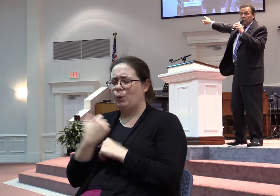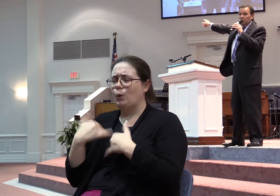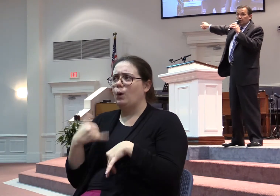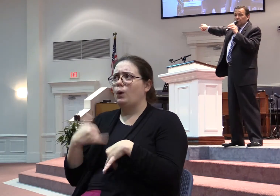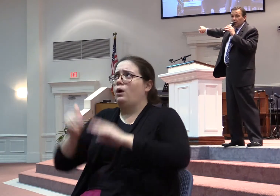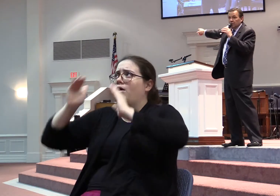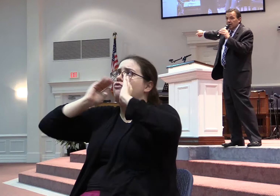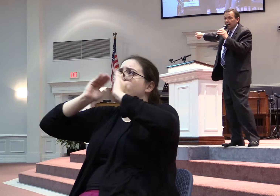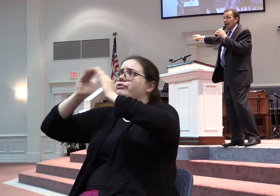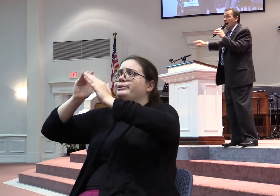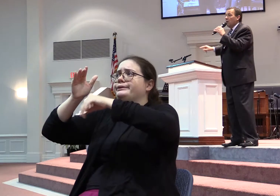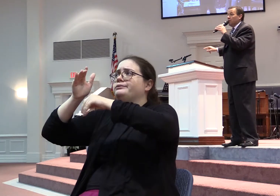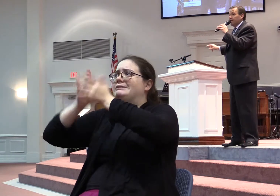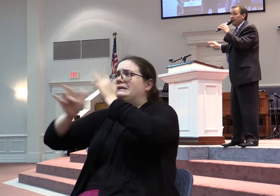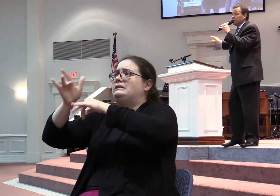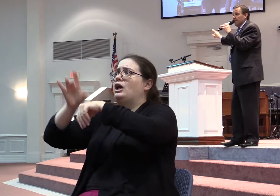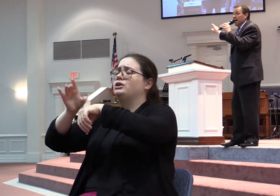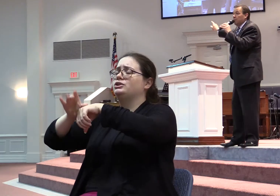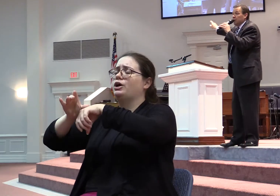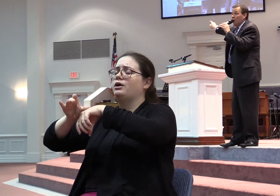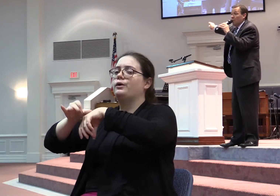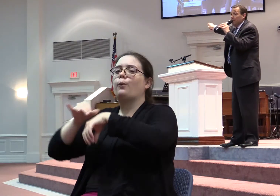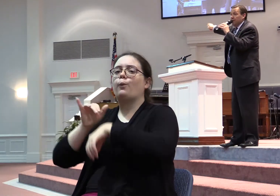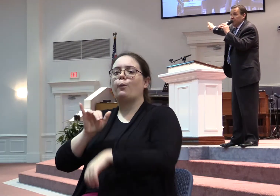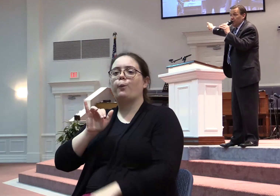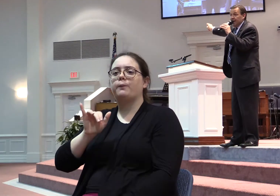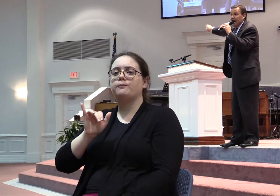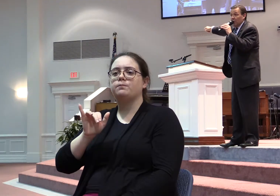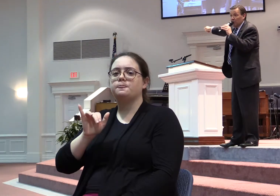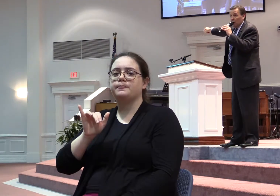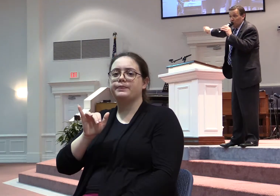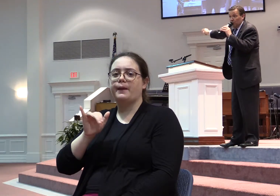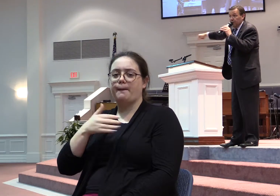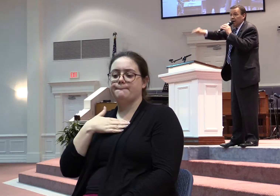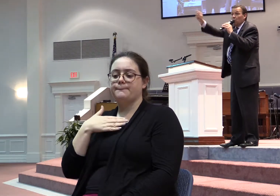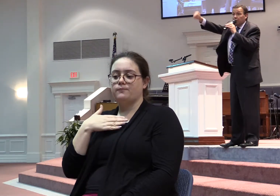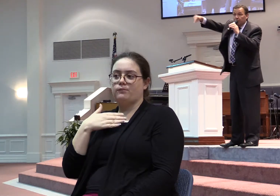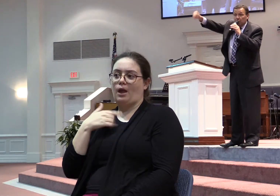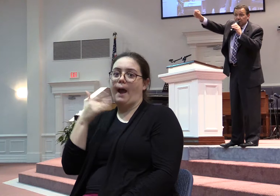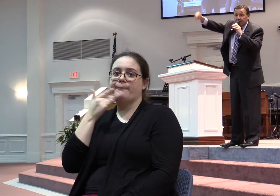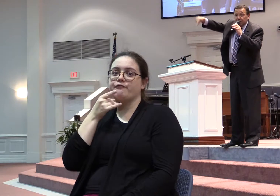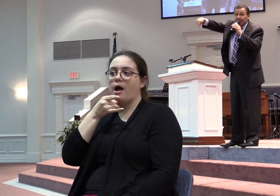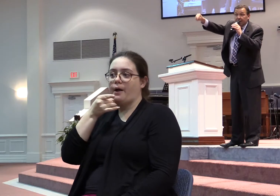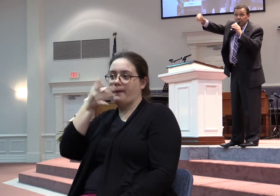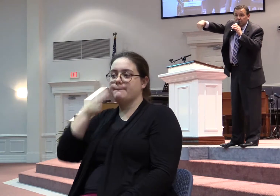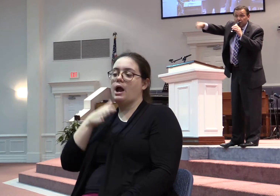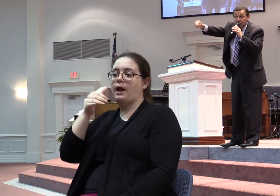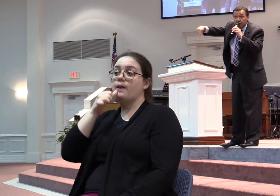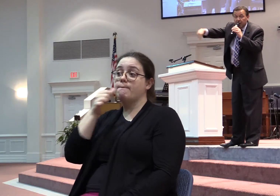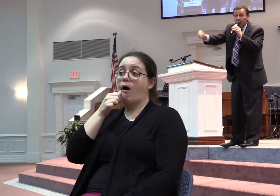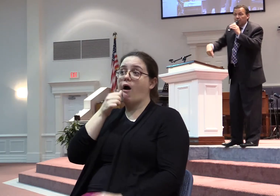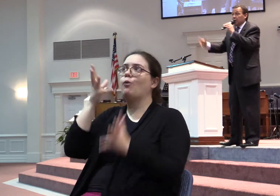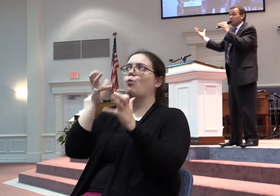now pointed toward the church. I would dare say I'll put all my money on the guy in the bar room than I would the person that's sitting in the